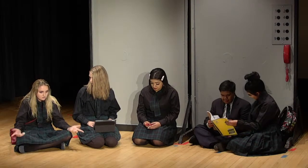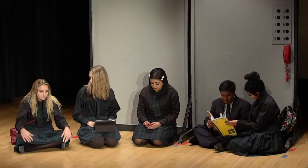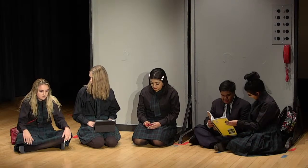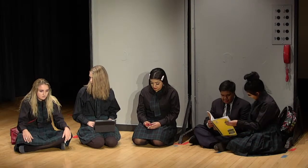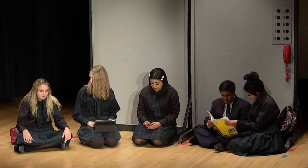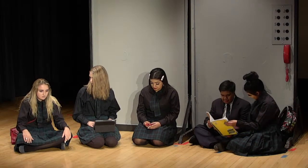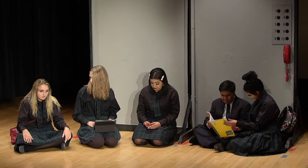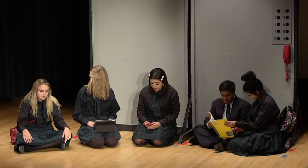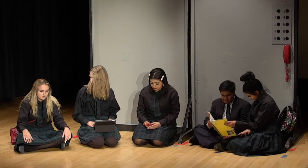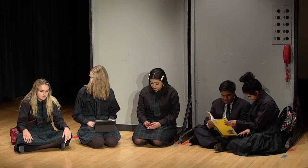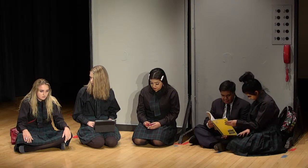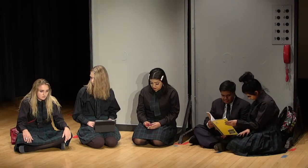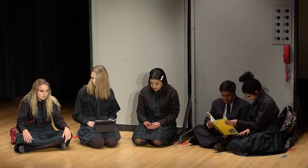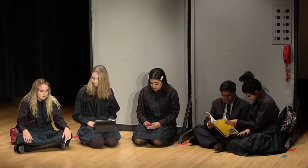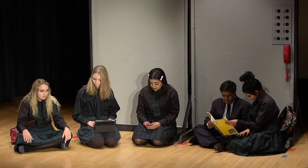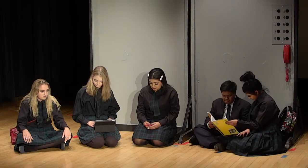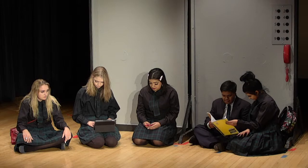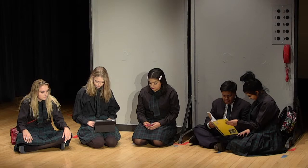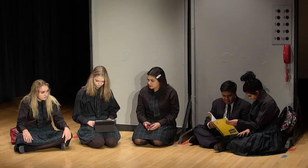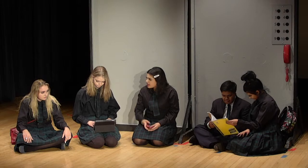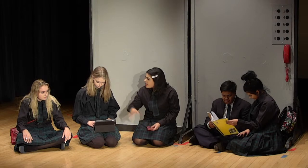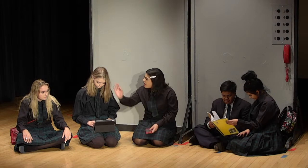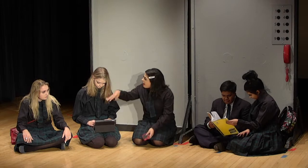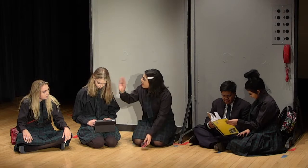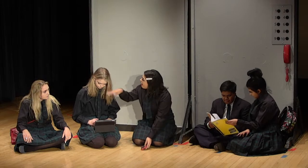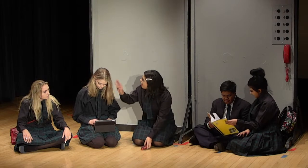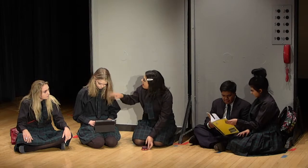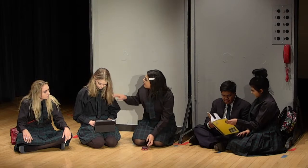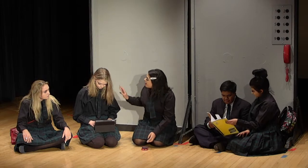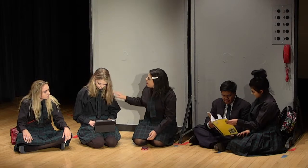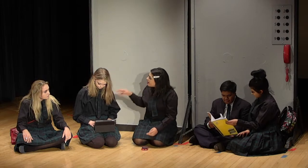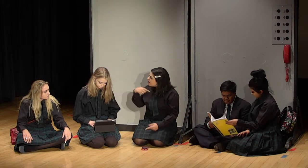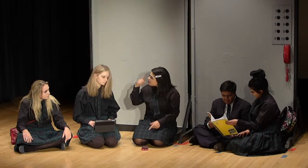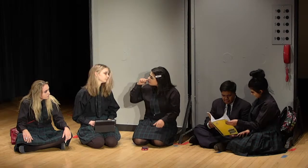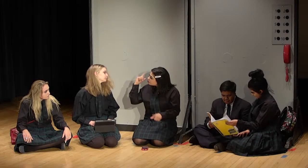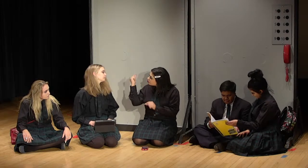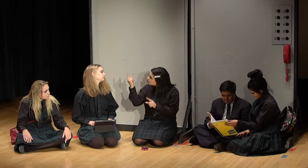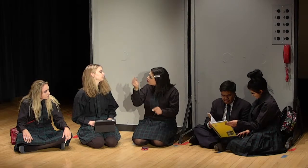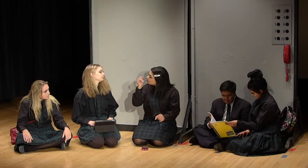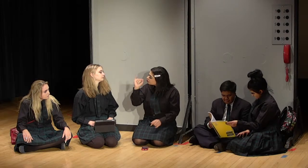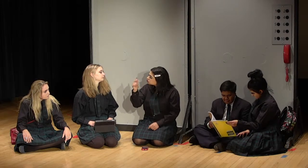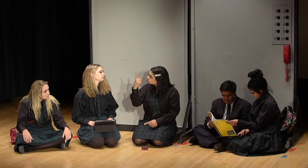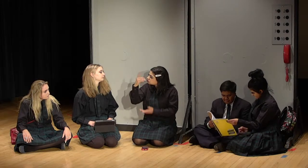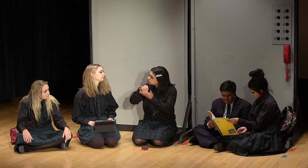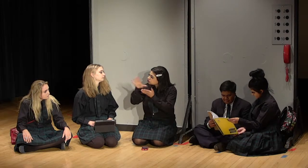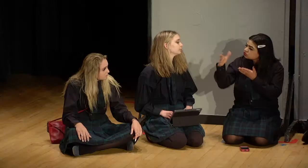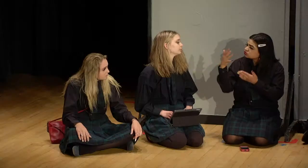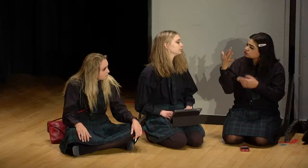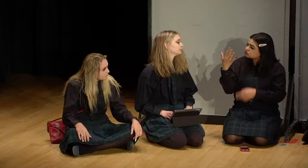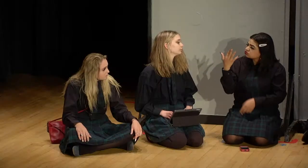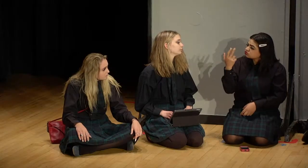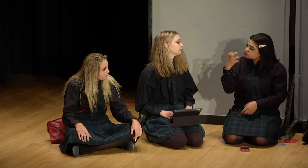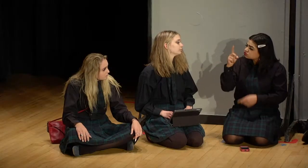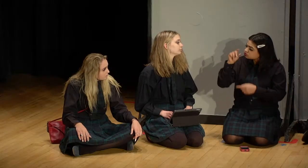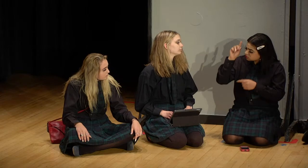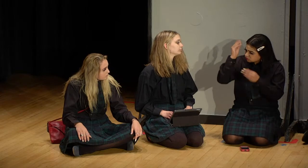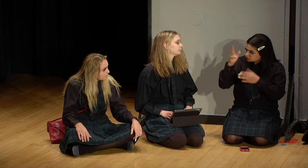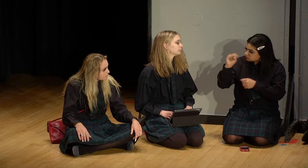sure. Rebecca looks up from her phone. Yeah, but rumor has it that you hacked